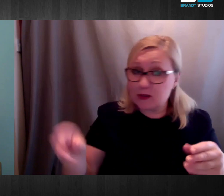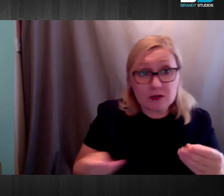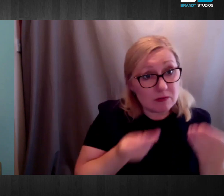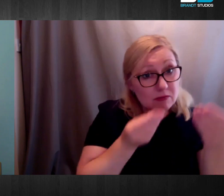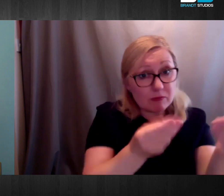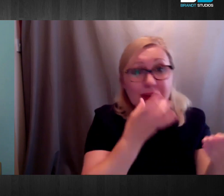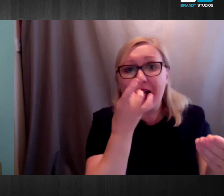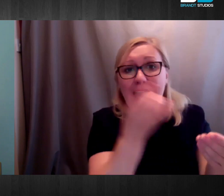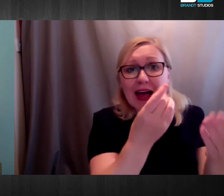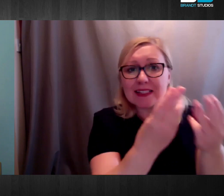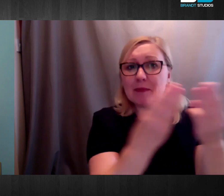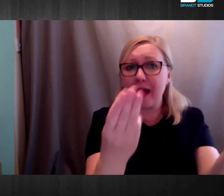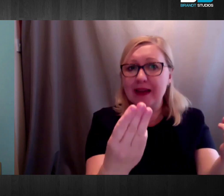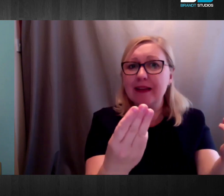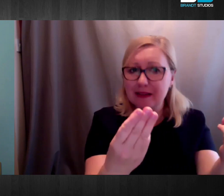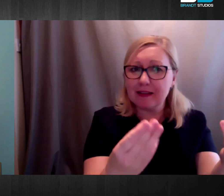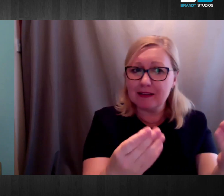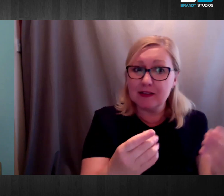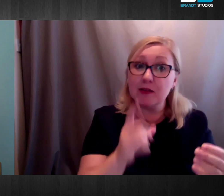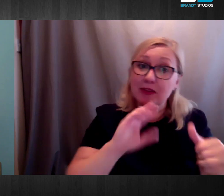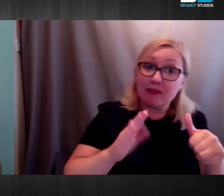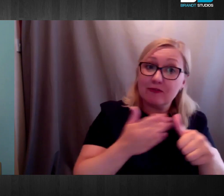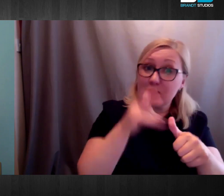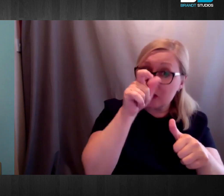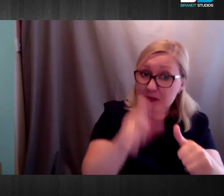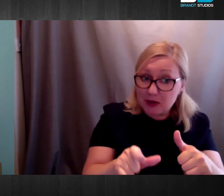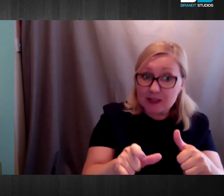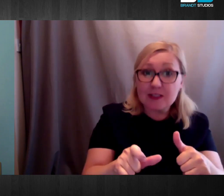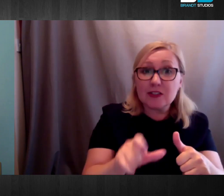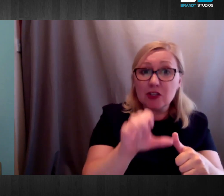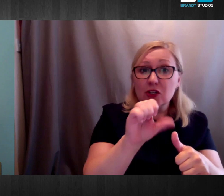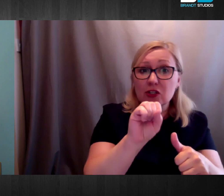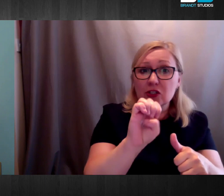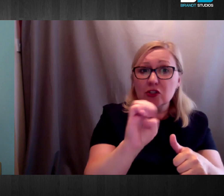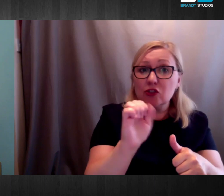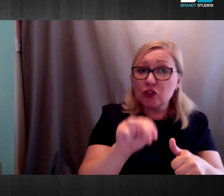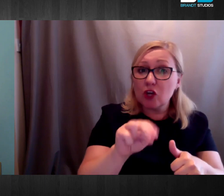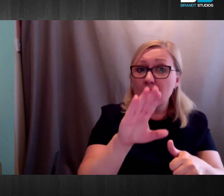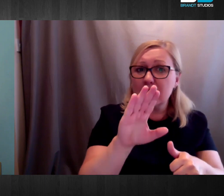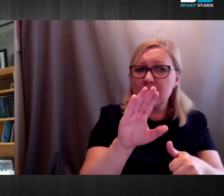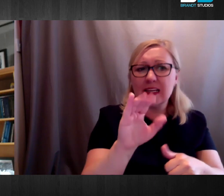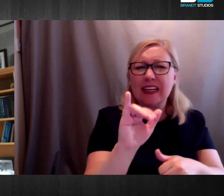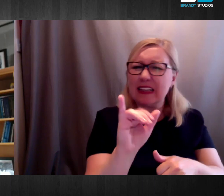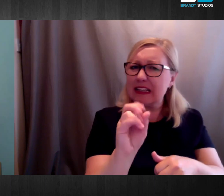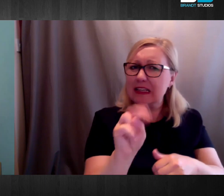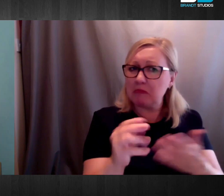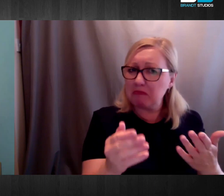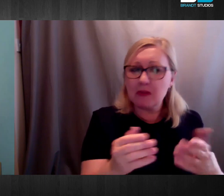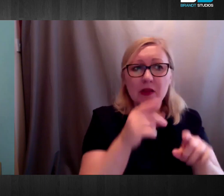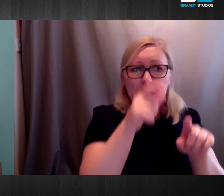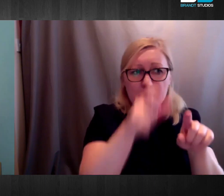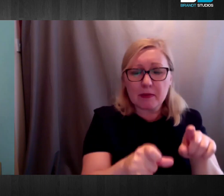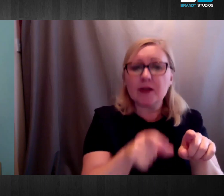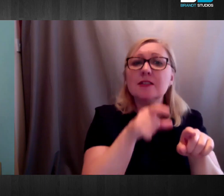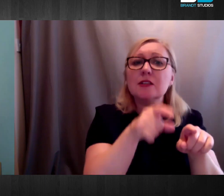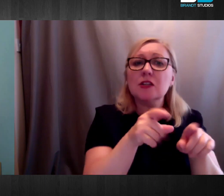Professor Jeannine. Sean has been working as a doctor, a frontline doctor in Galway University, and as